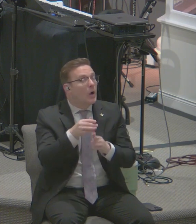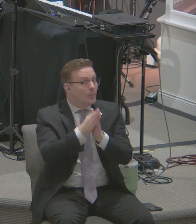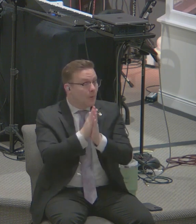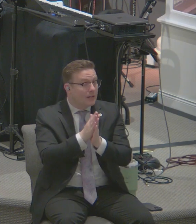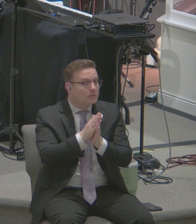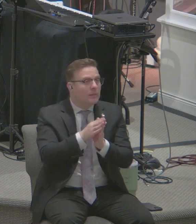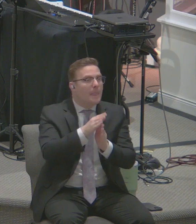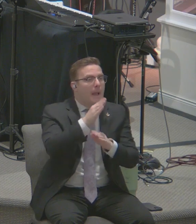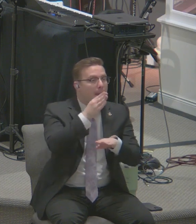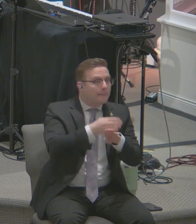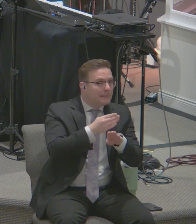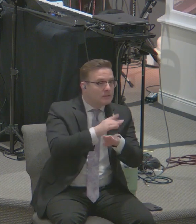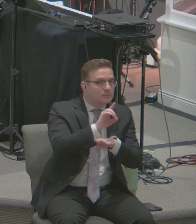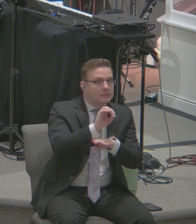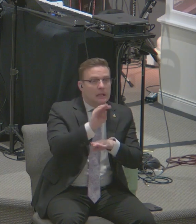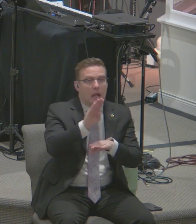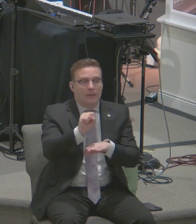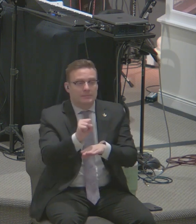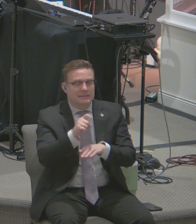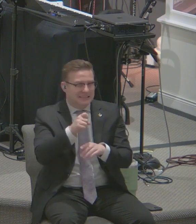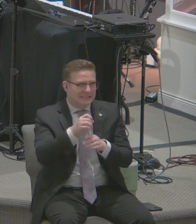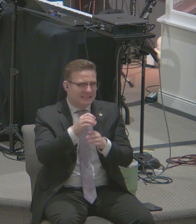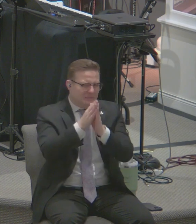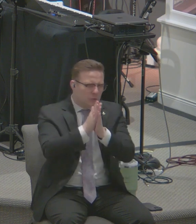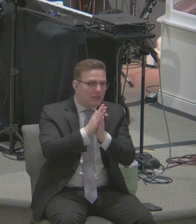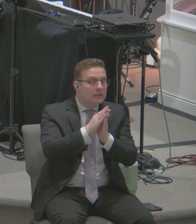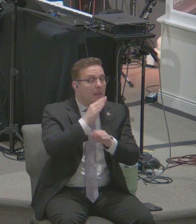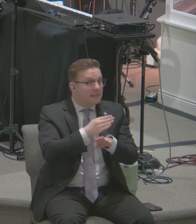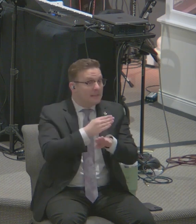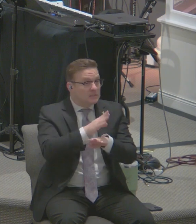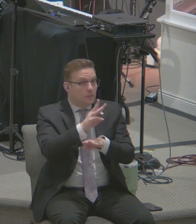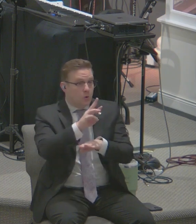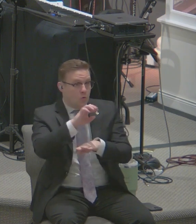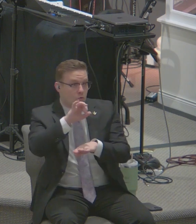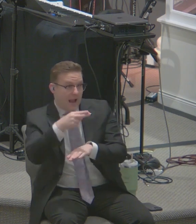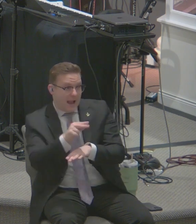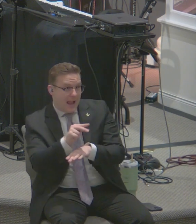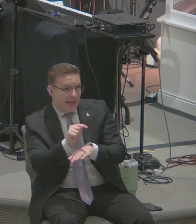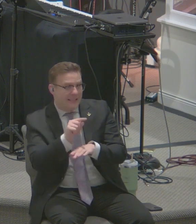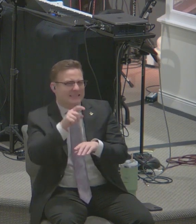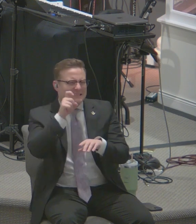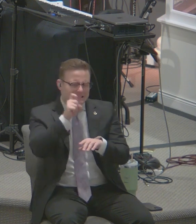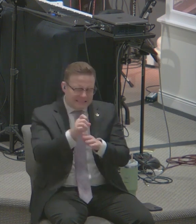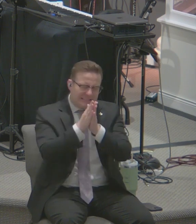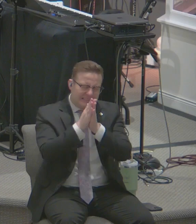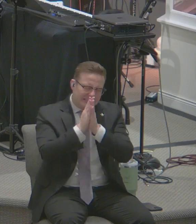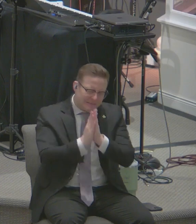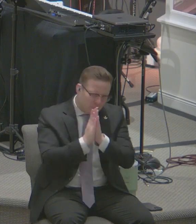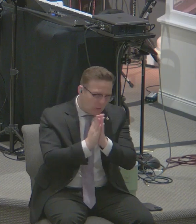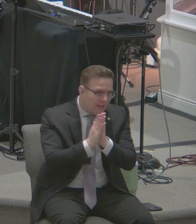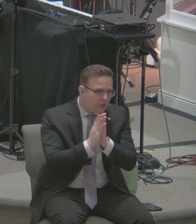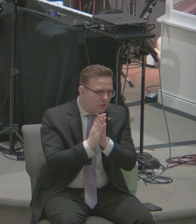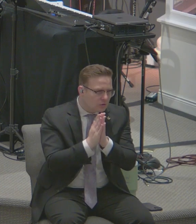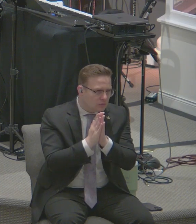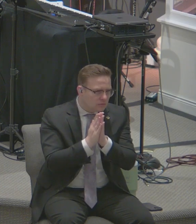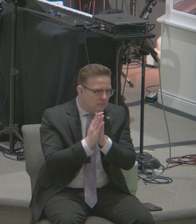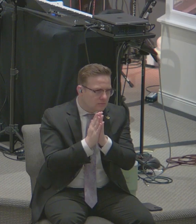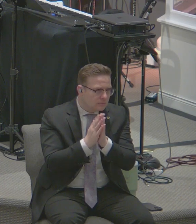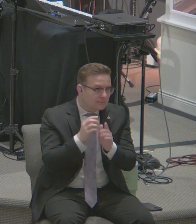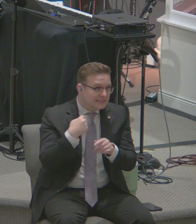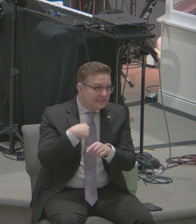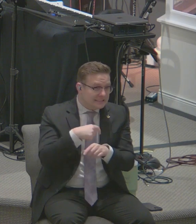Bishop Dobbs needs our prayers. Bishop Wright needs our prayers. Let me tell you something. Bishop Wright is on the front lines of